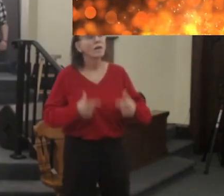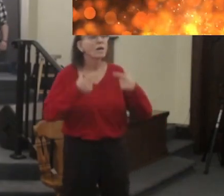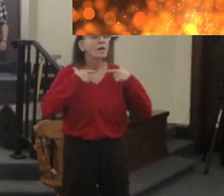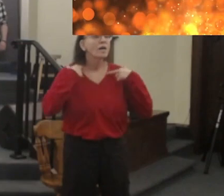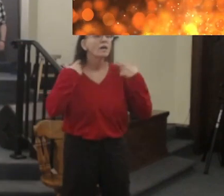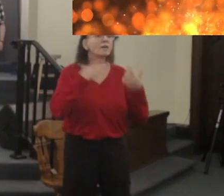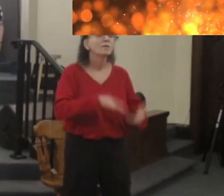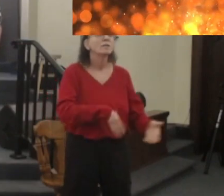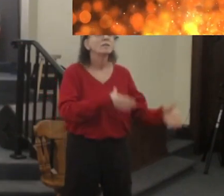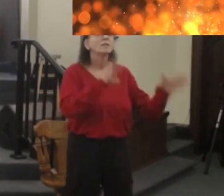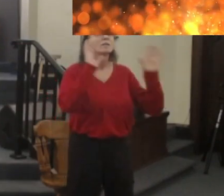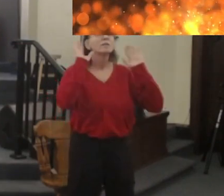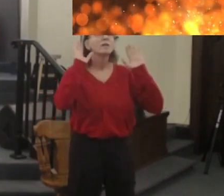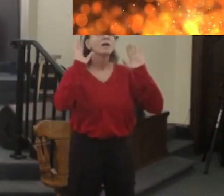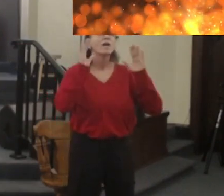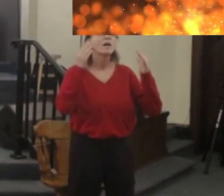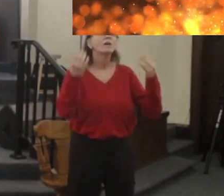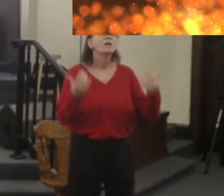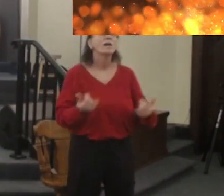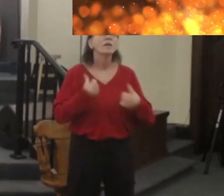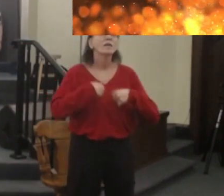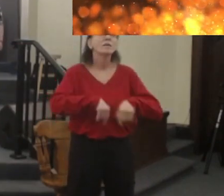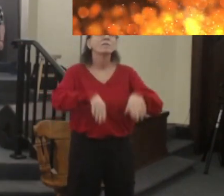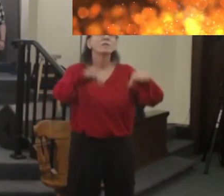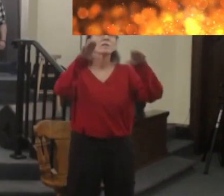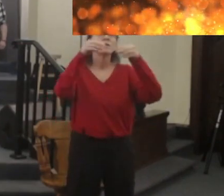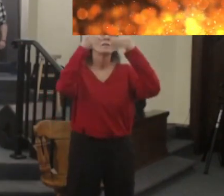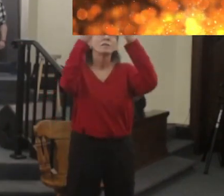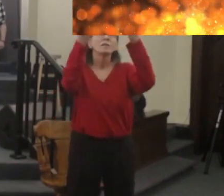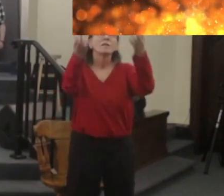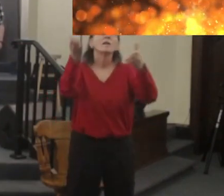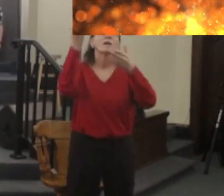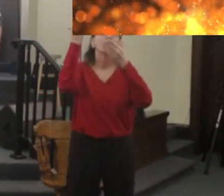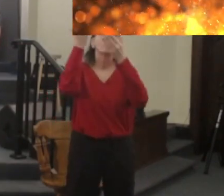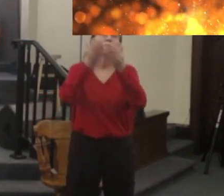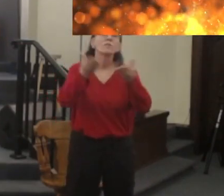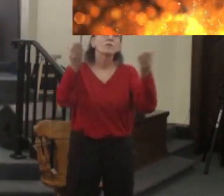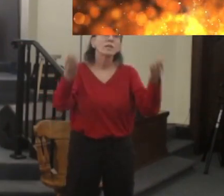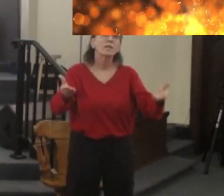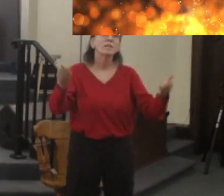down, I surrender now. I give you